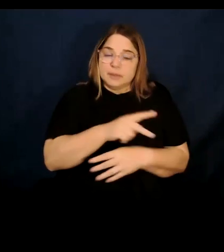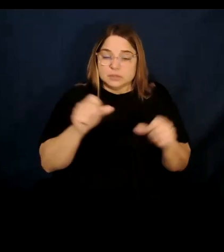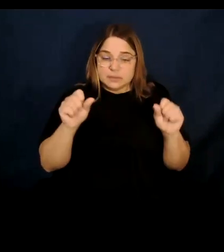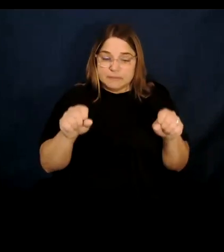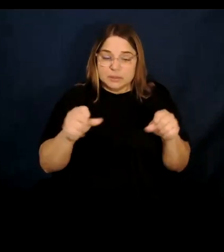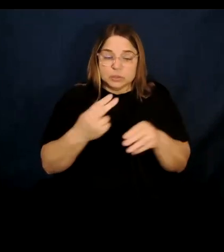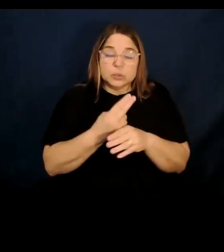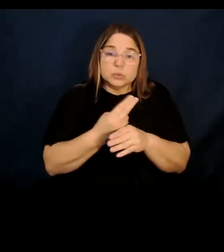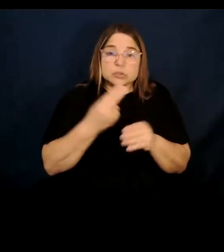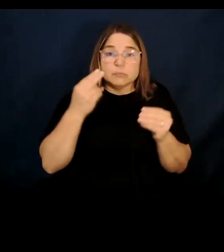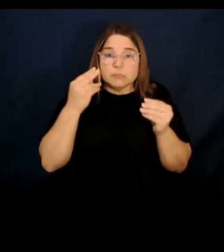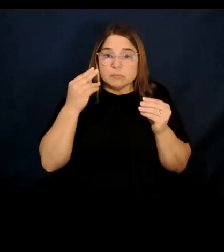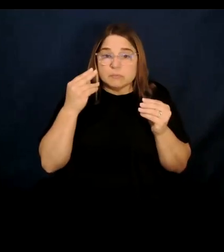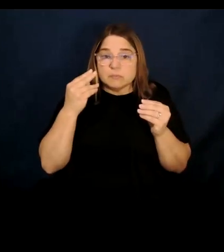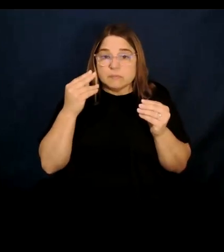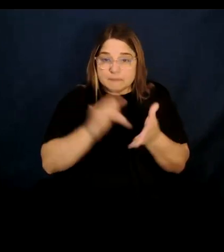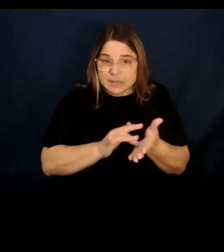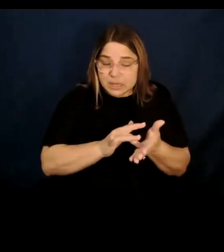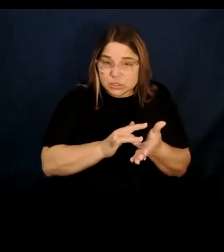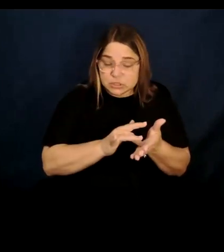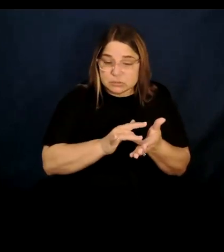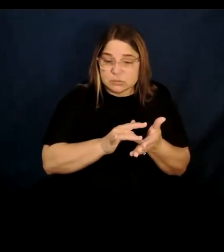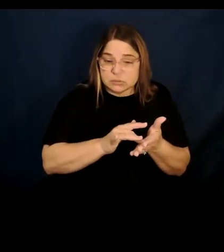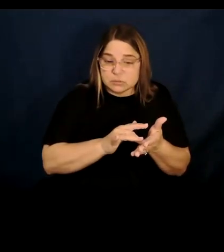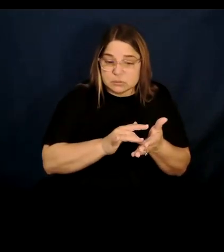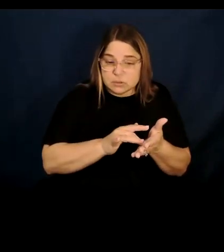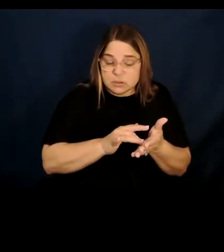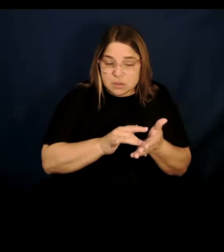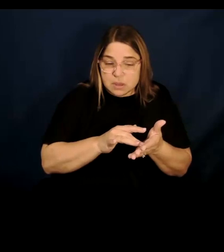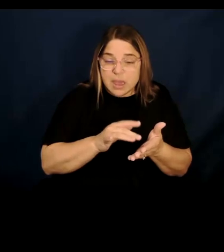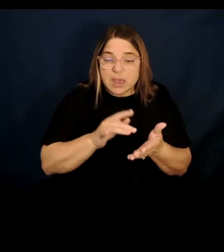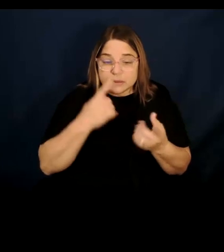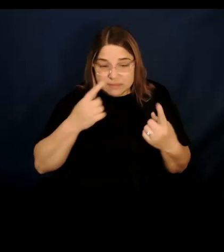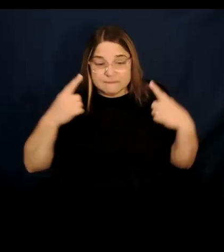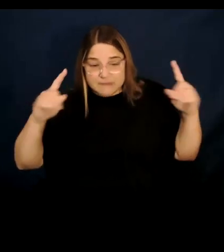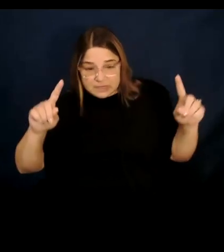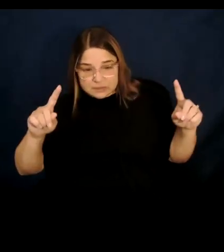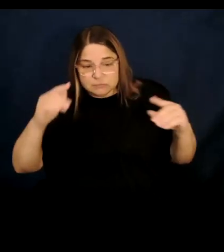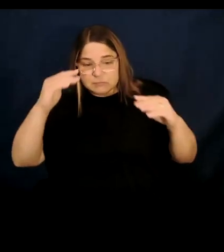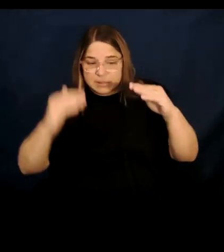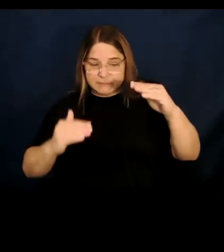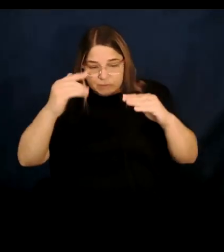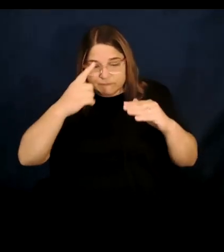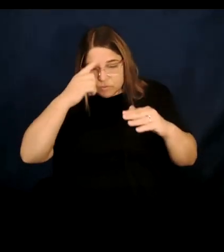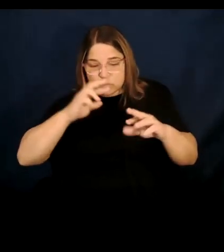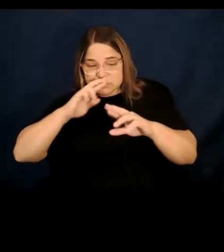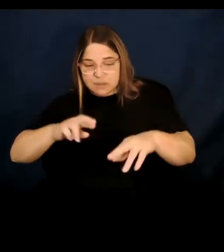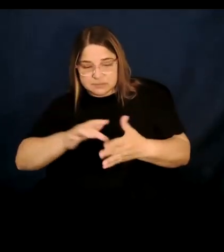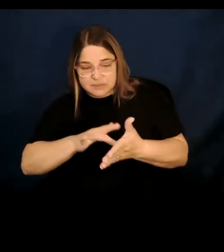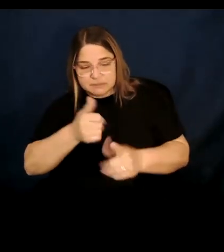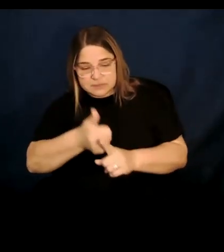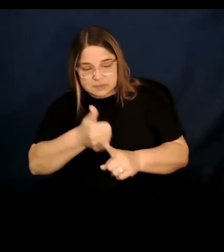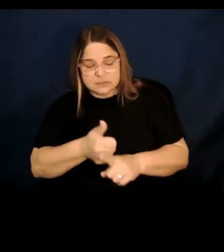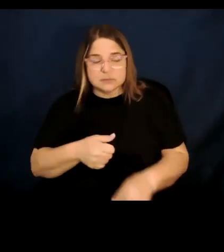to utilize medications and the effects of their response to the drugs themselves. PGX aims